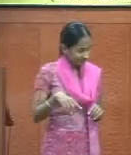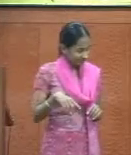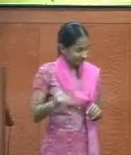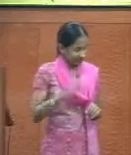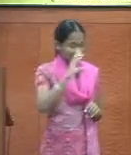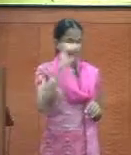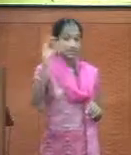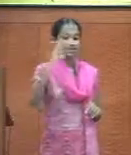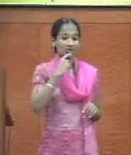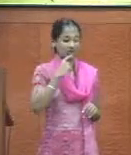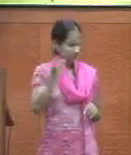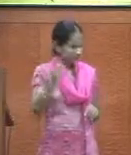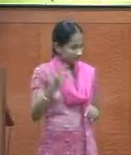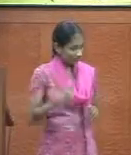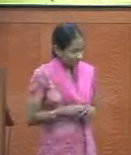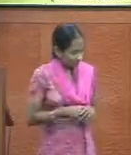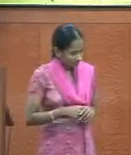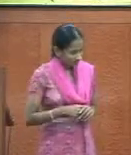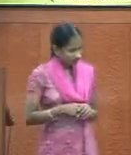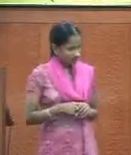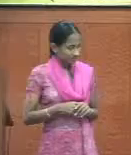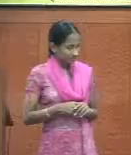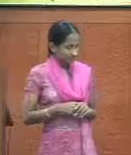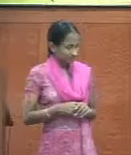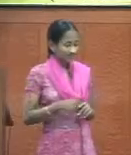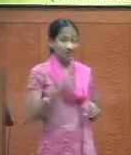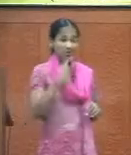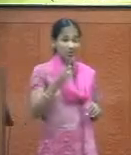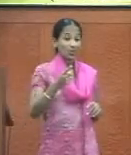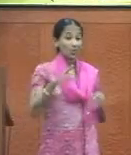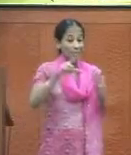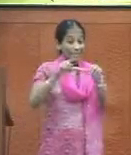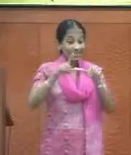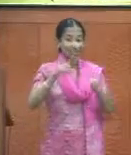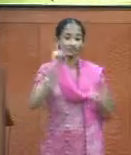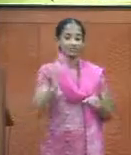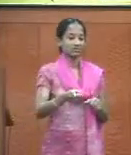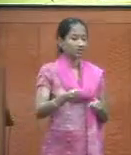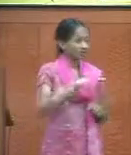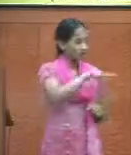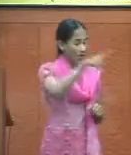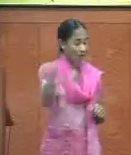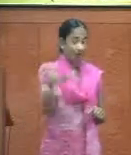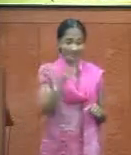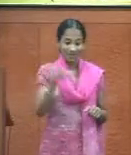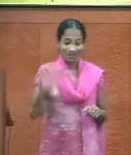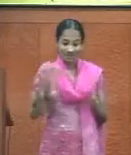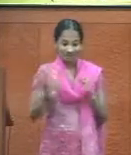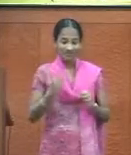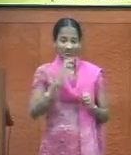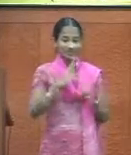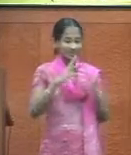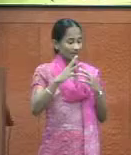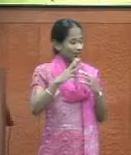and the Chief Commissioner's office to hold the stipulated number of meetings in a year. This is a situation after